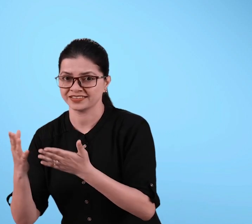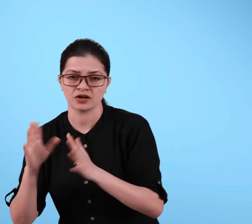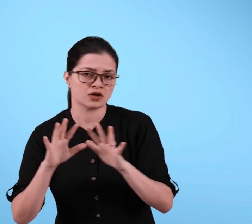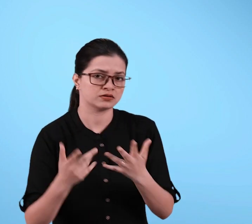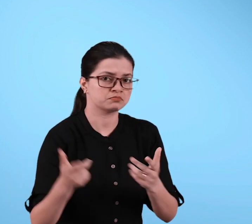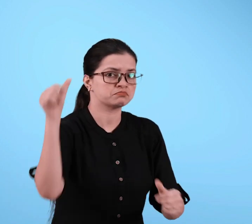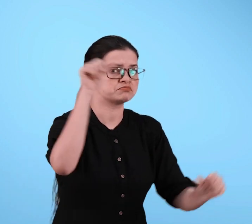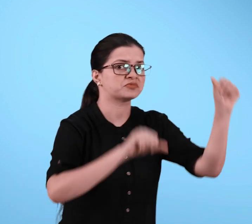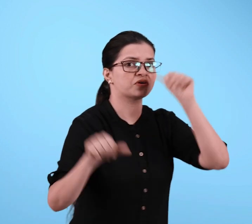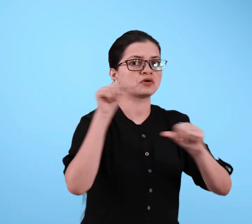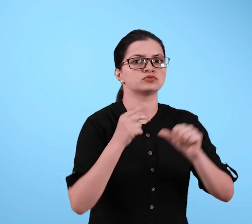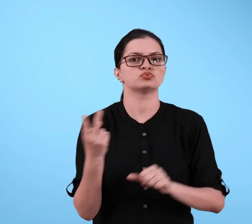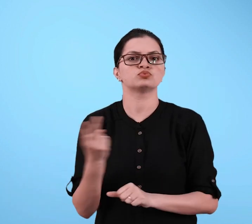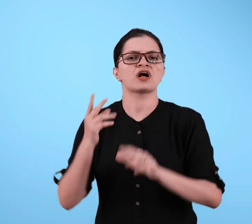from fibers.